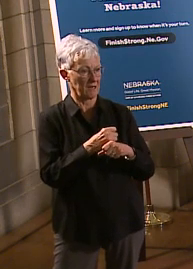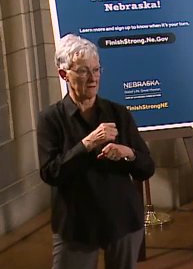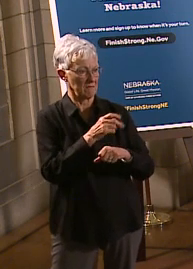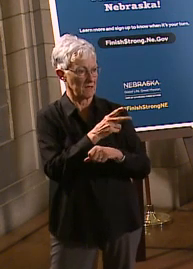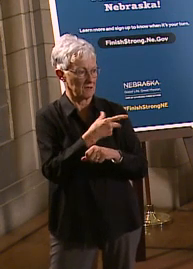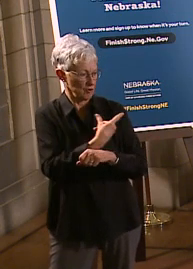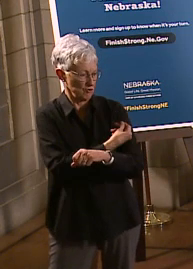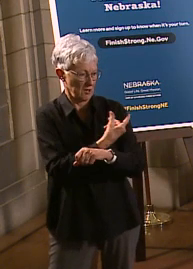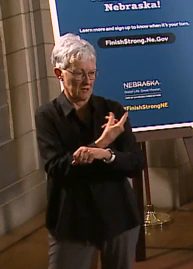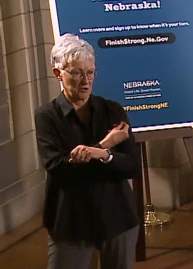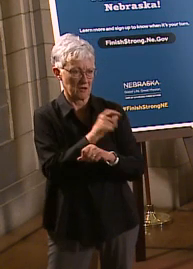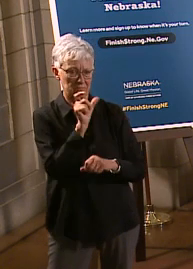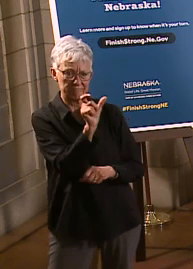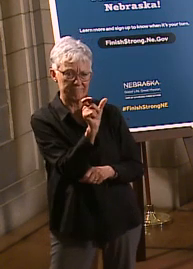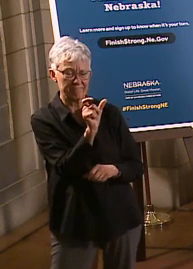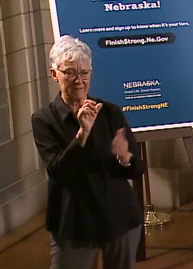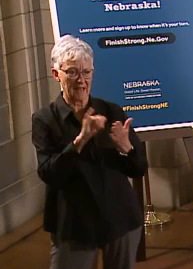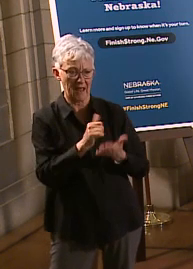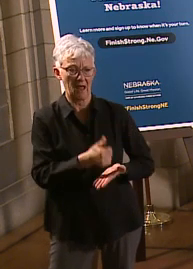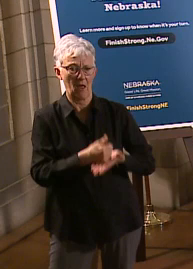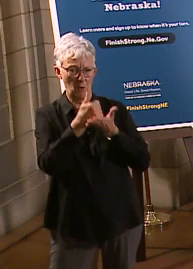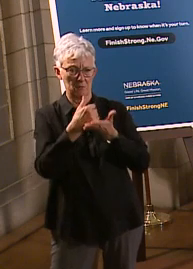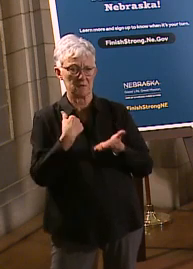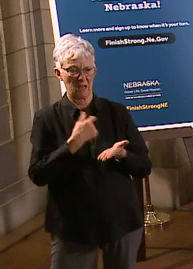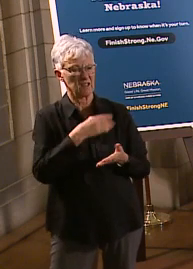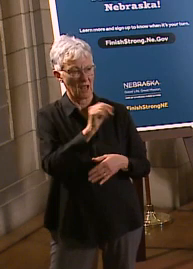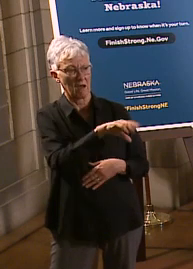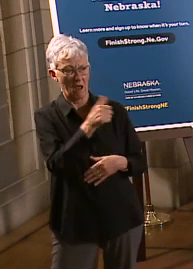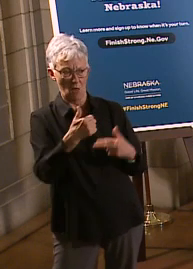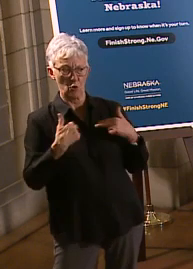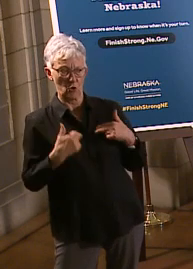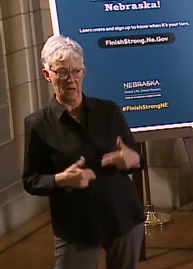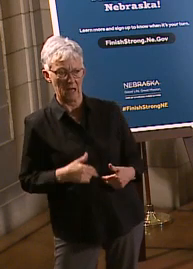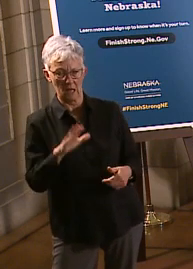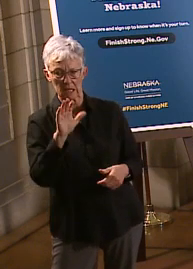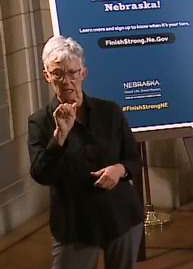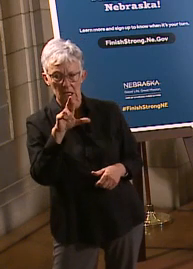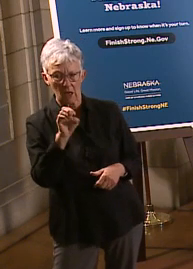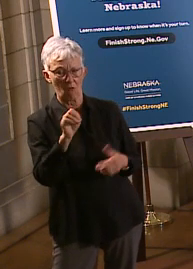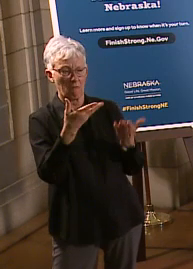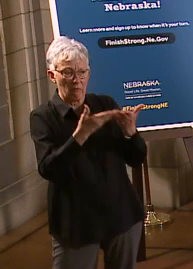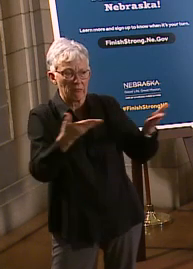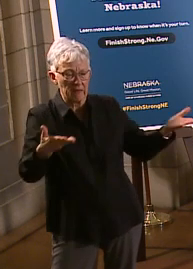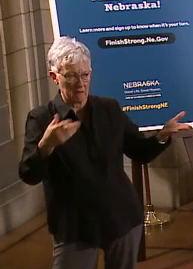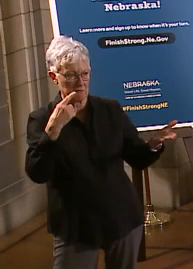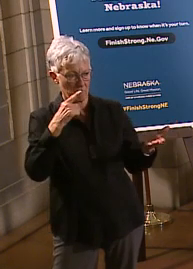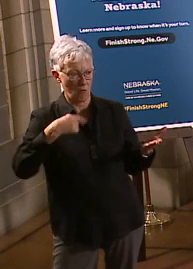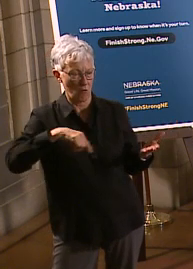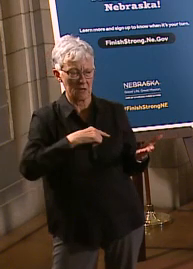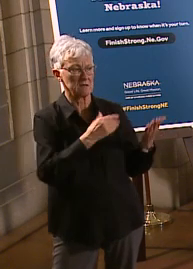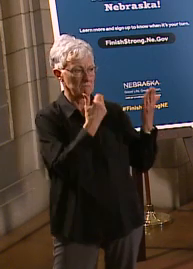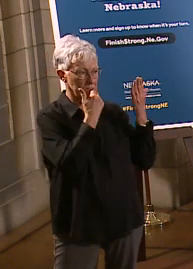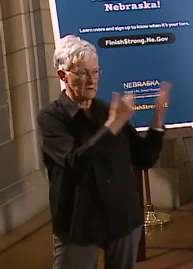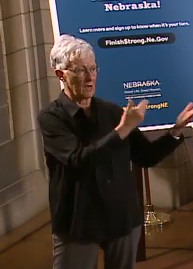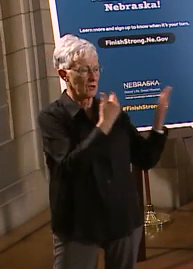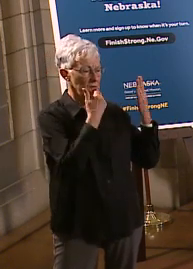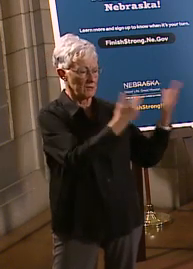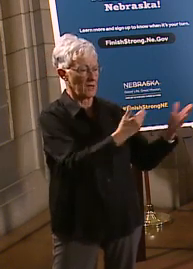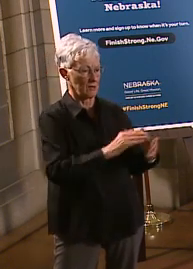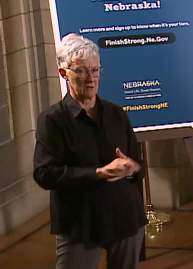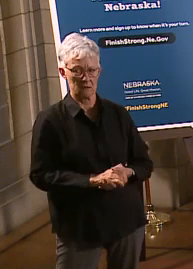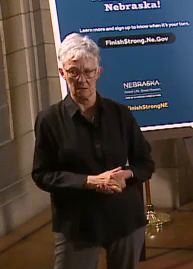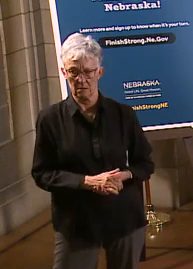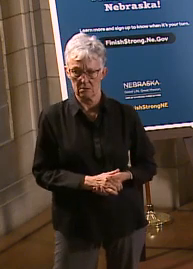all the other healthcare products you produce to take care of us when we need that. So thank you very much for all of that. So what we'll do